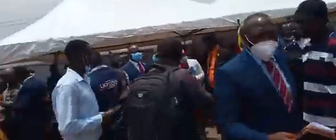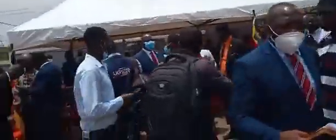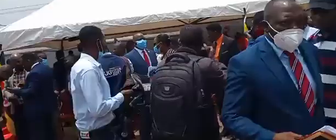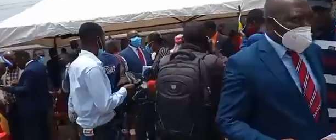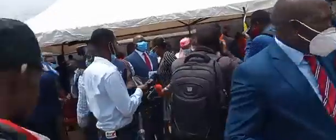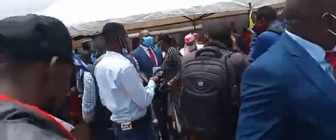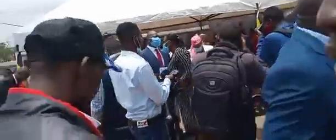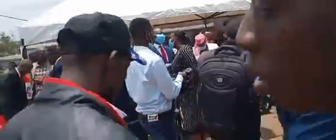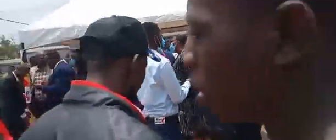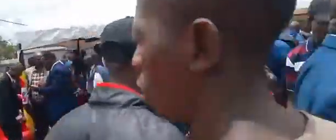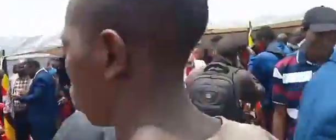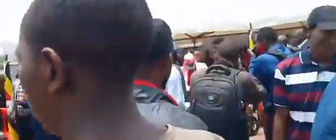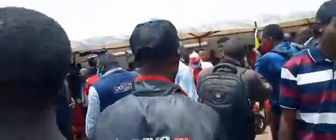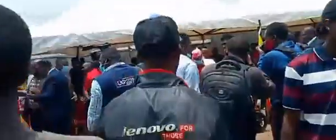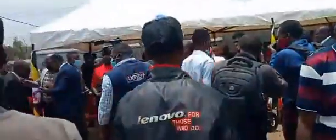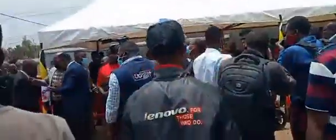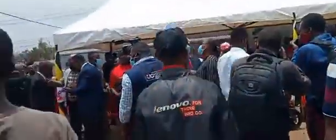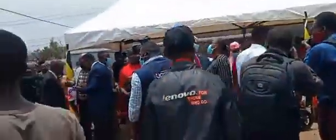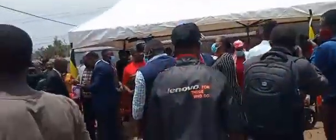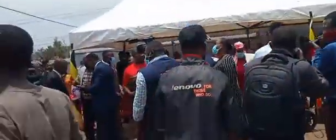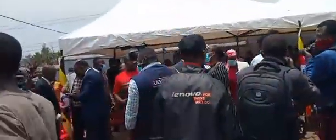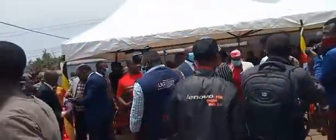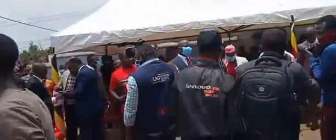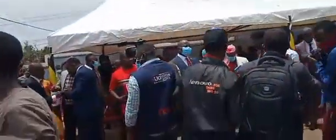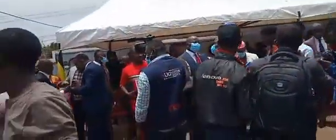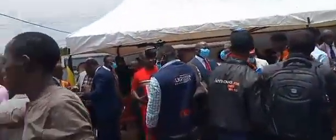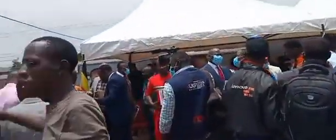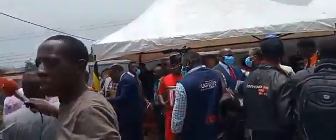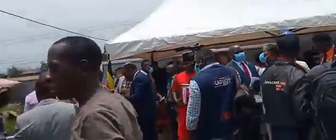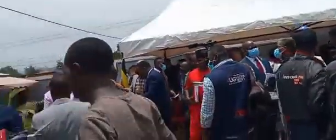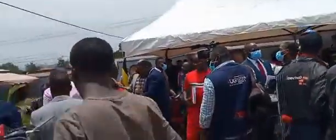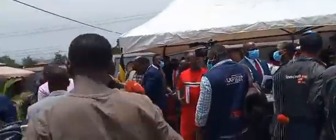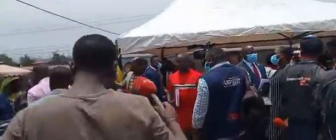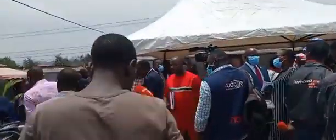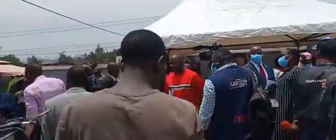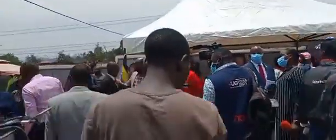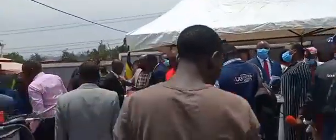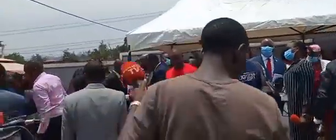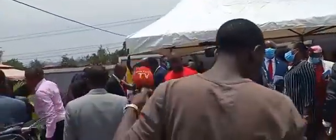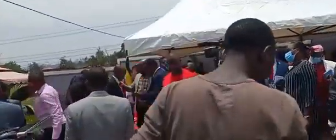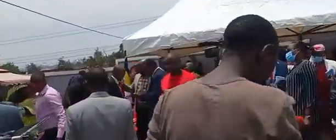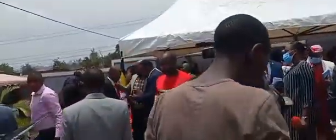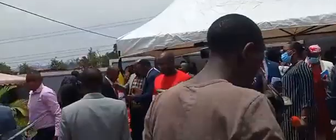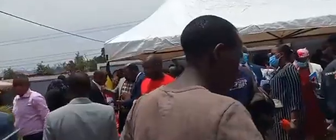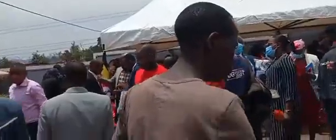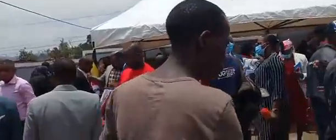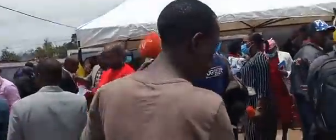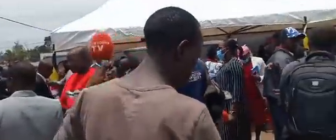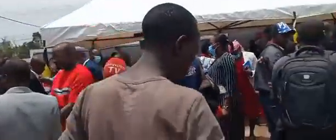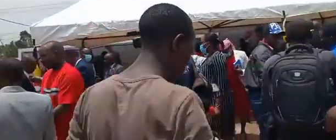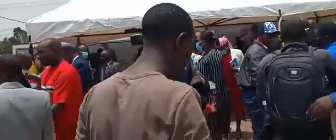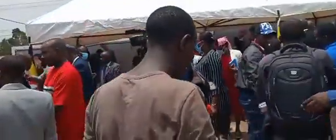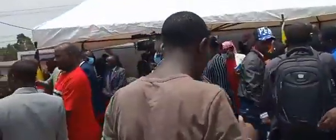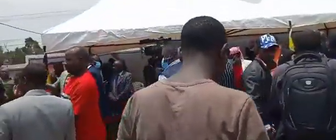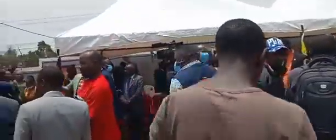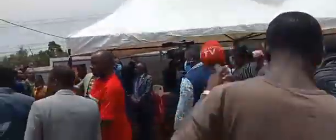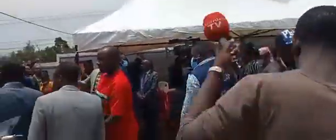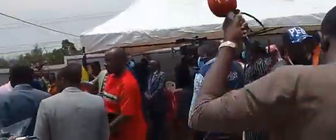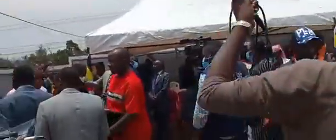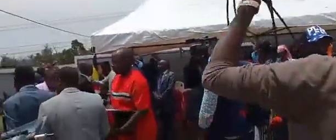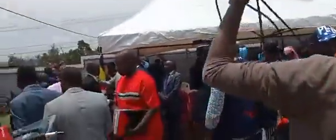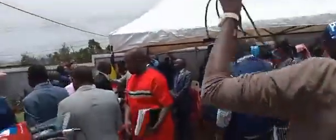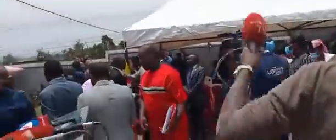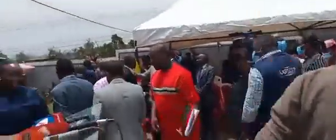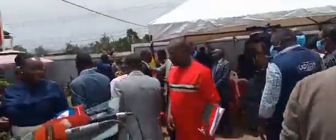Dranga, but the movements of the Kuan to roll Yaho, Avantuano, but it is Babagazako, Kutegaza, Eguanga Unanti,